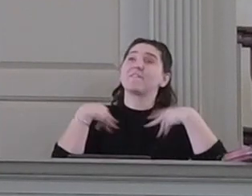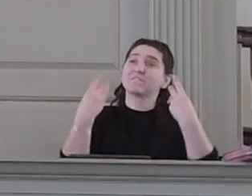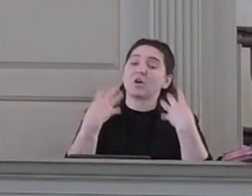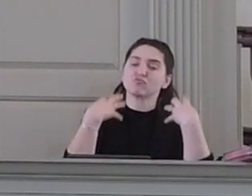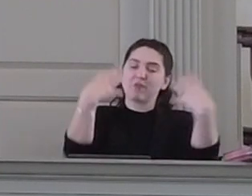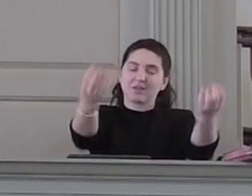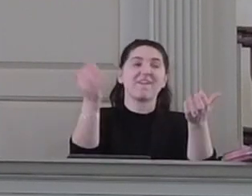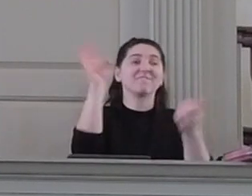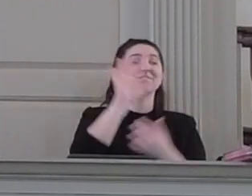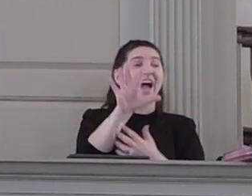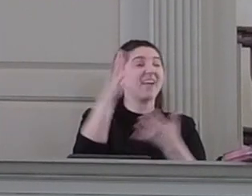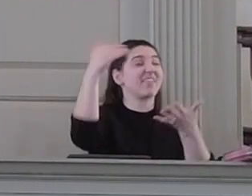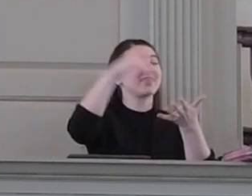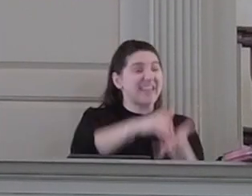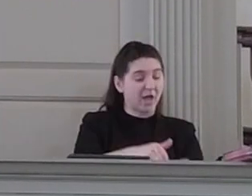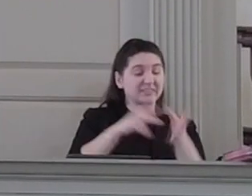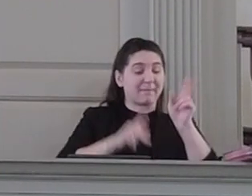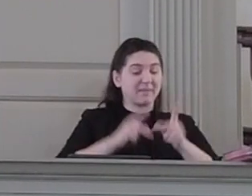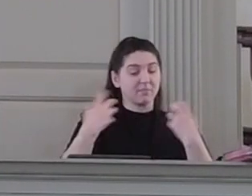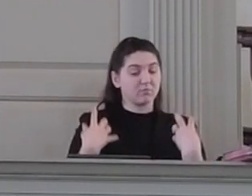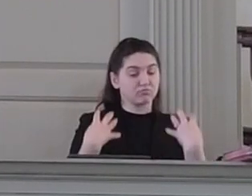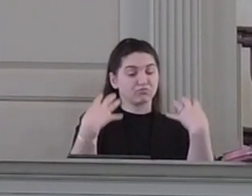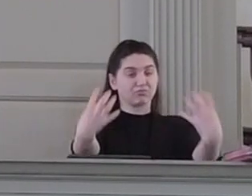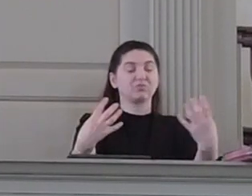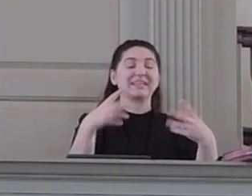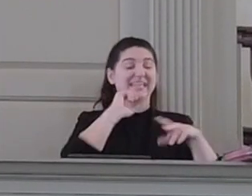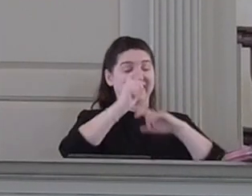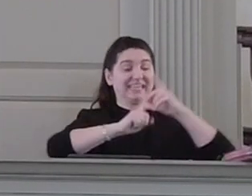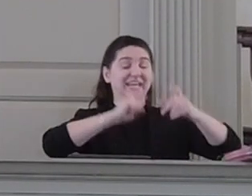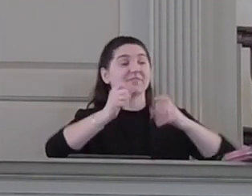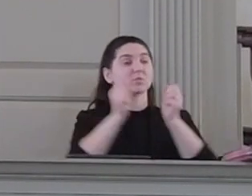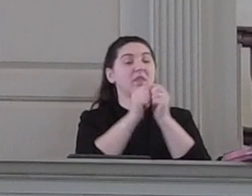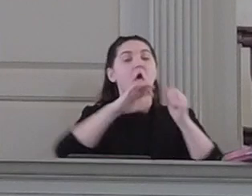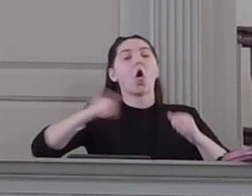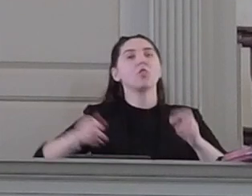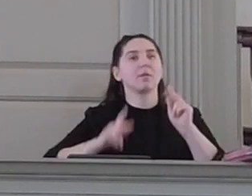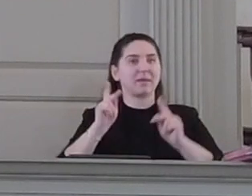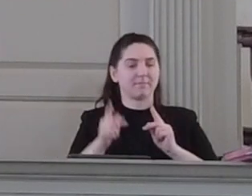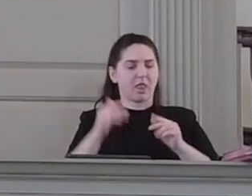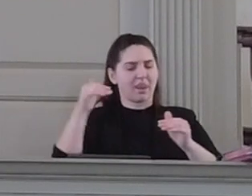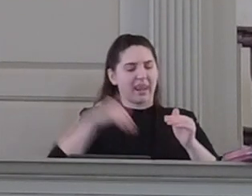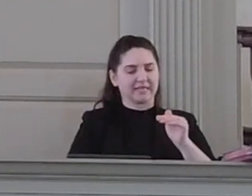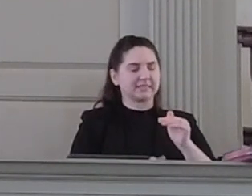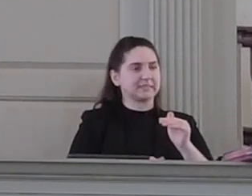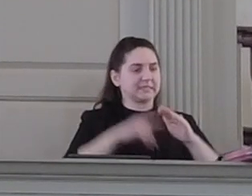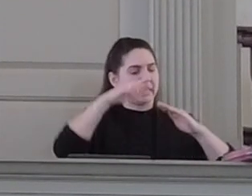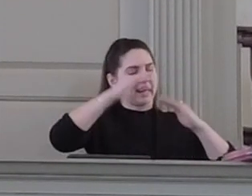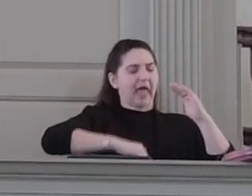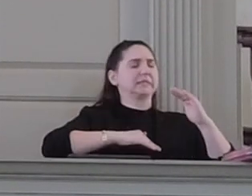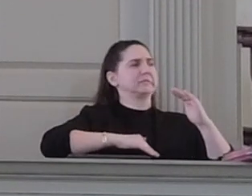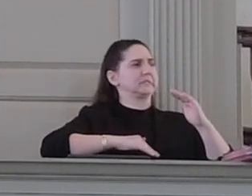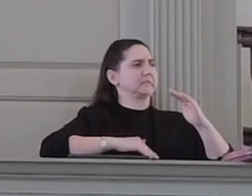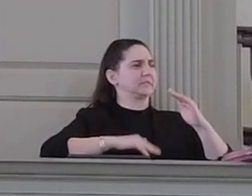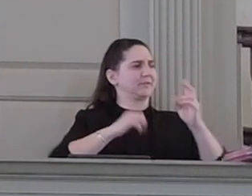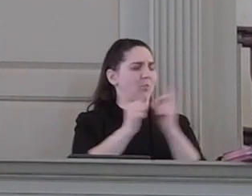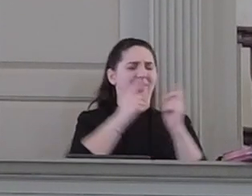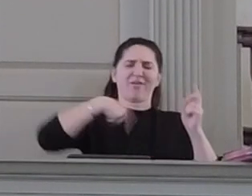just with the meager gifts of those who others would have called the least among us.